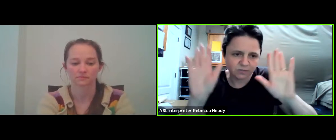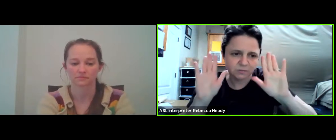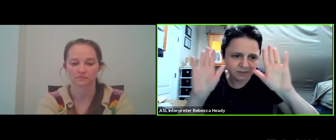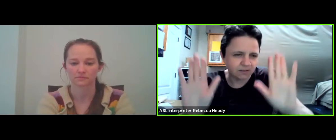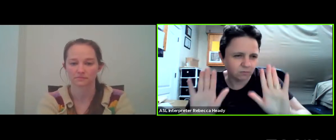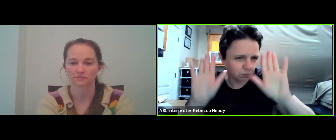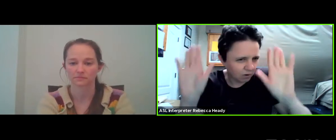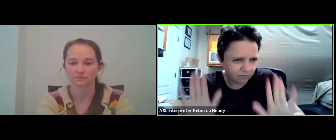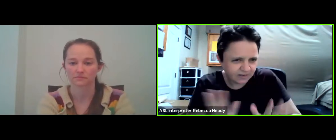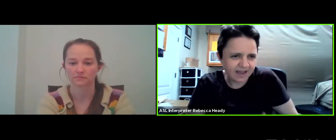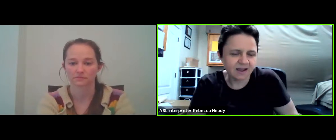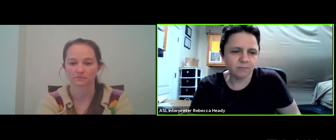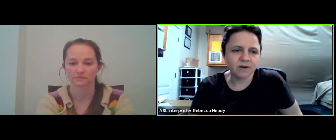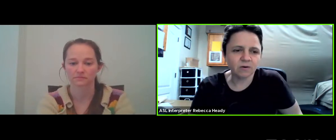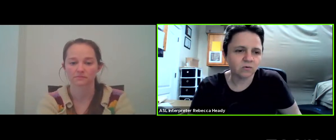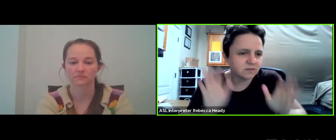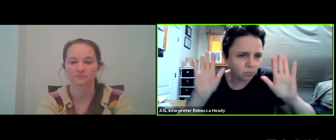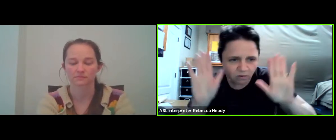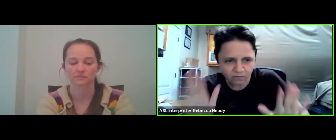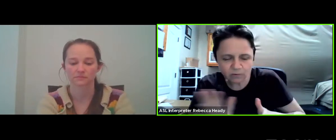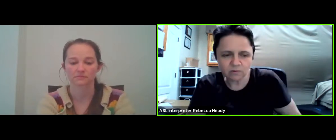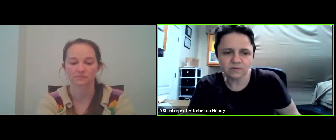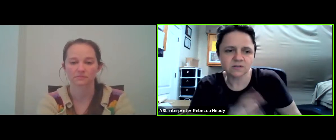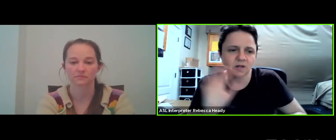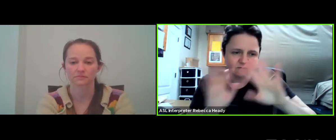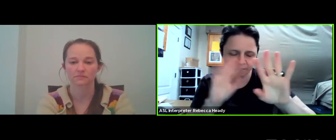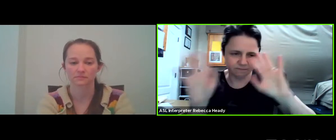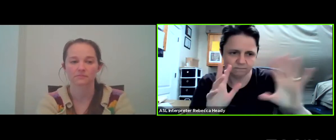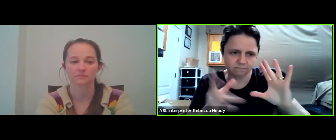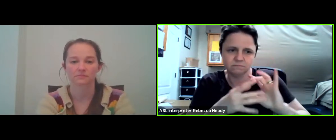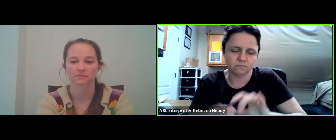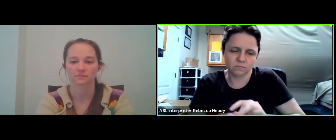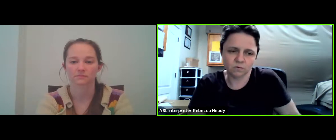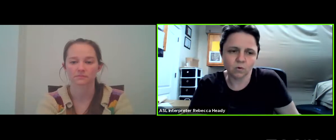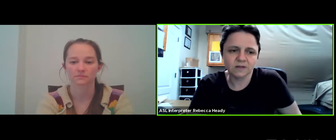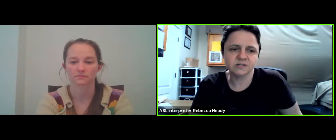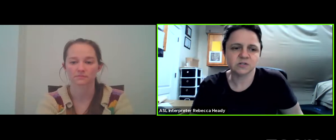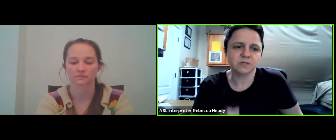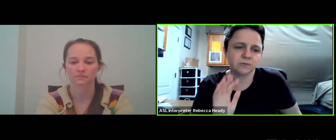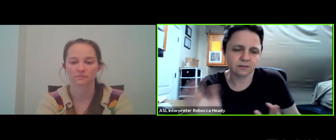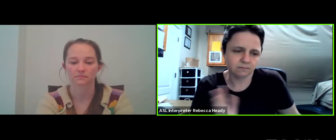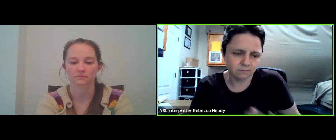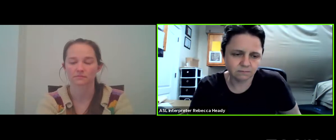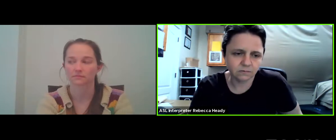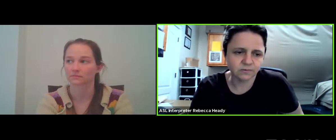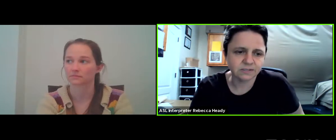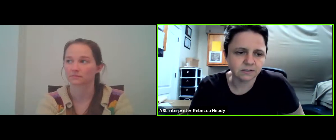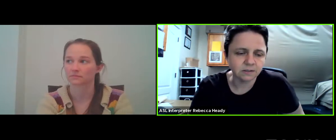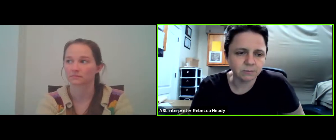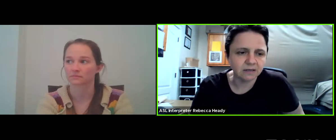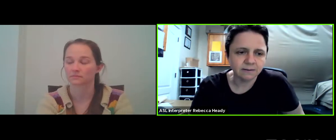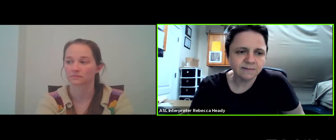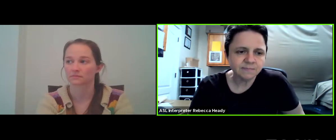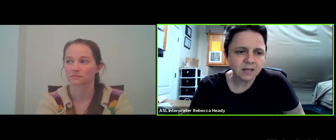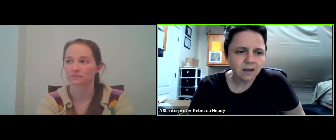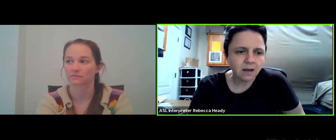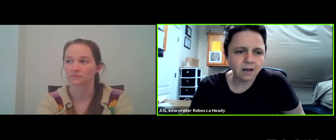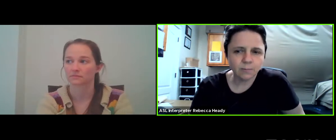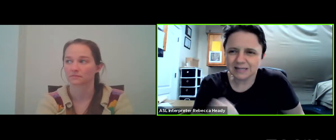because it's supposed to be wonderful day. Miracle is wonderful. There's a lot of correlations between those things and